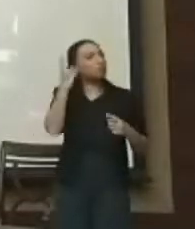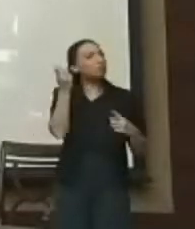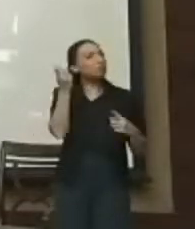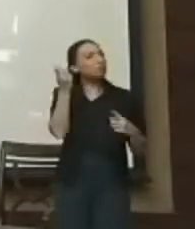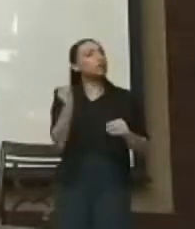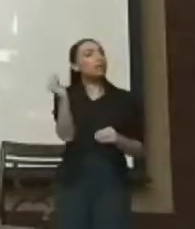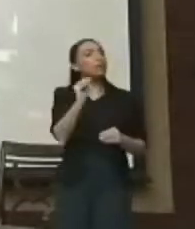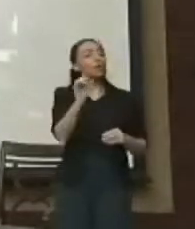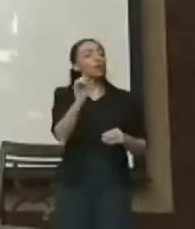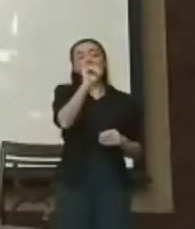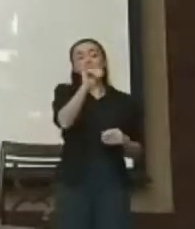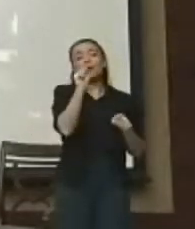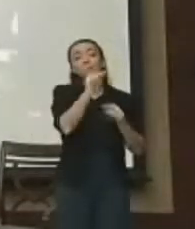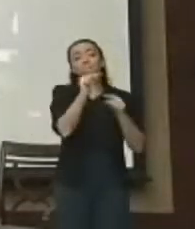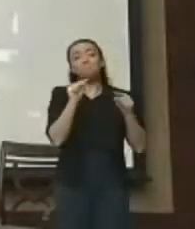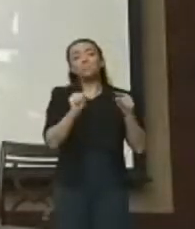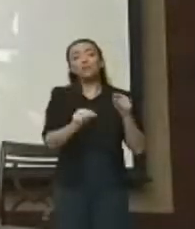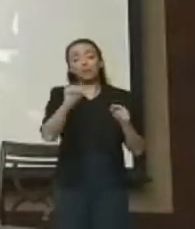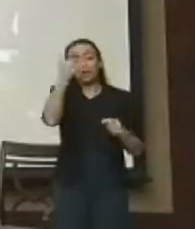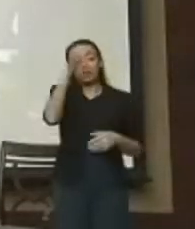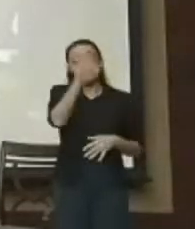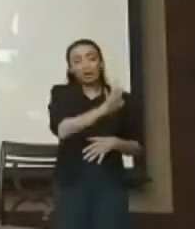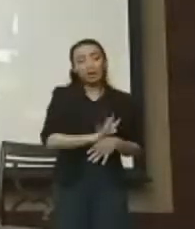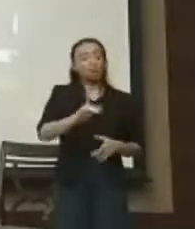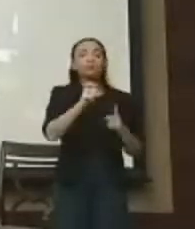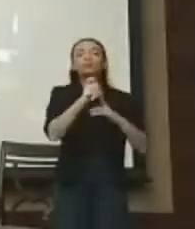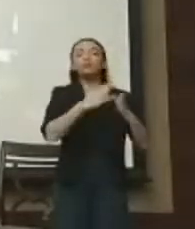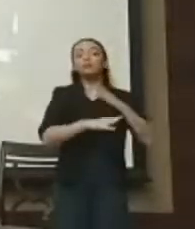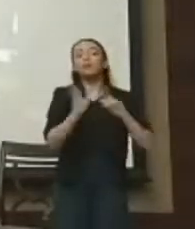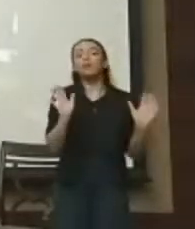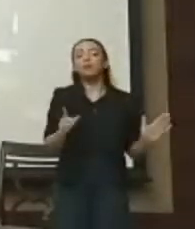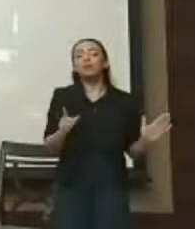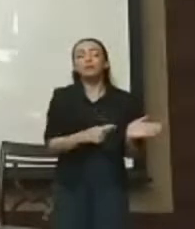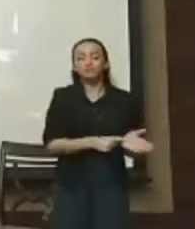constitute almost 6% of India's population.